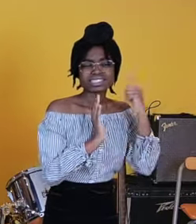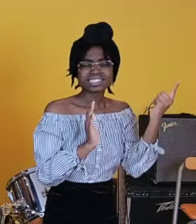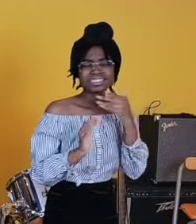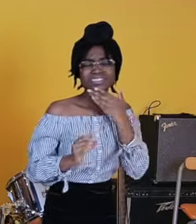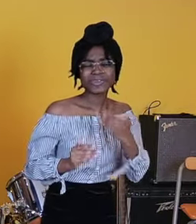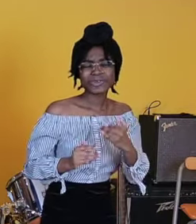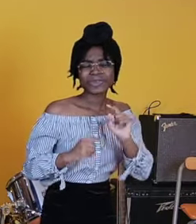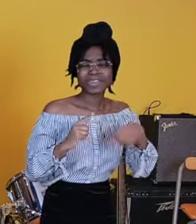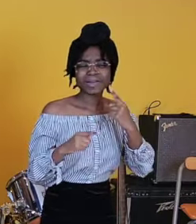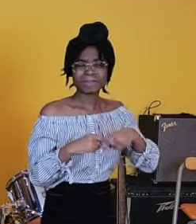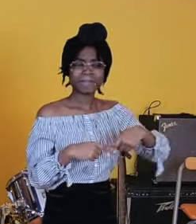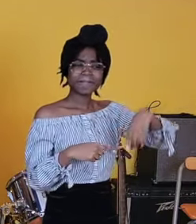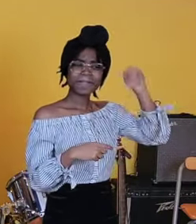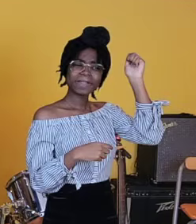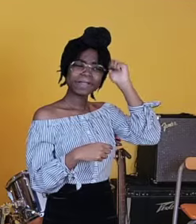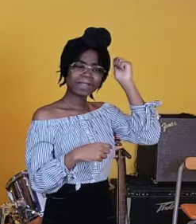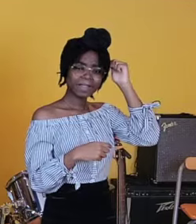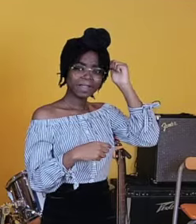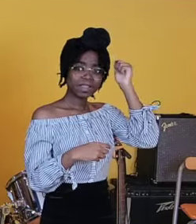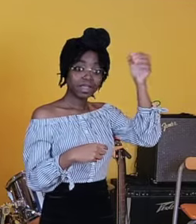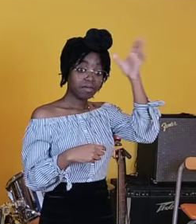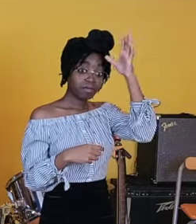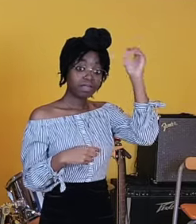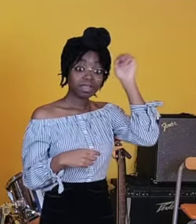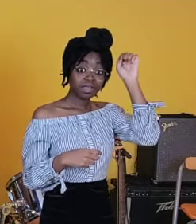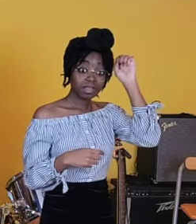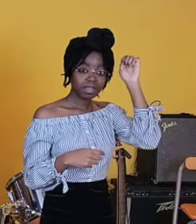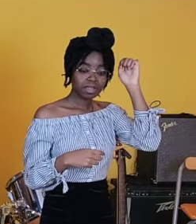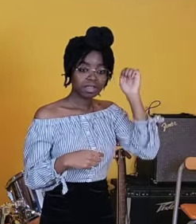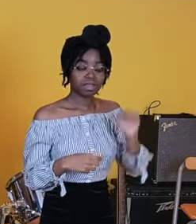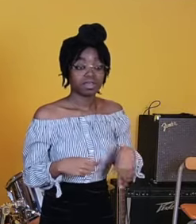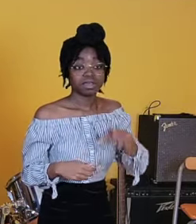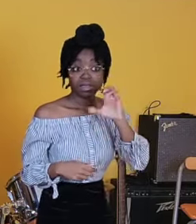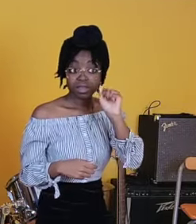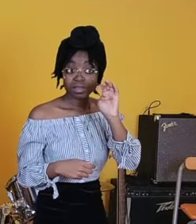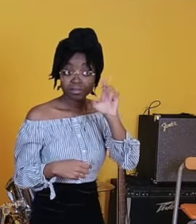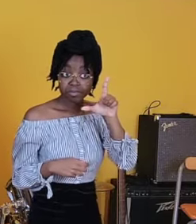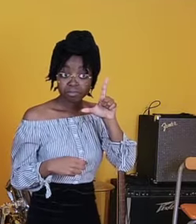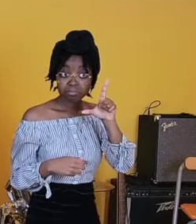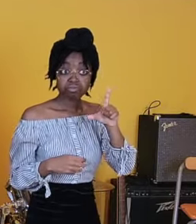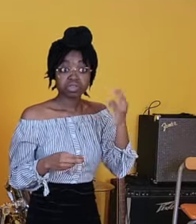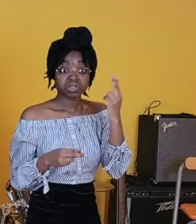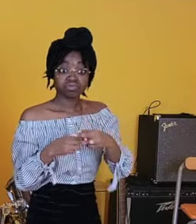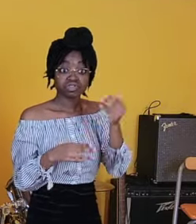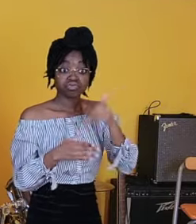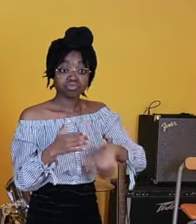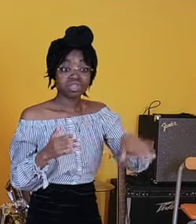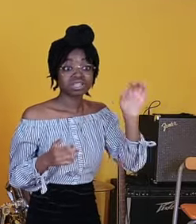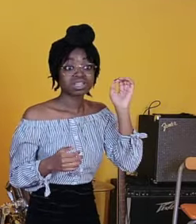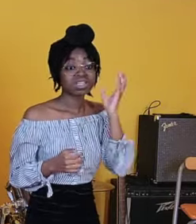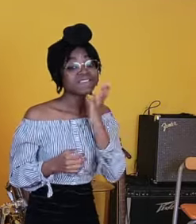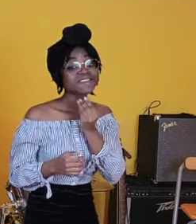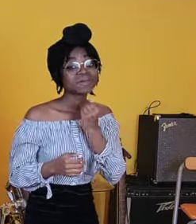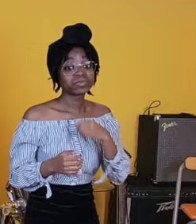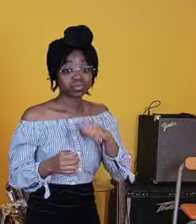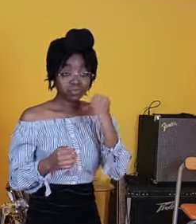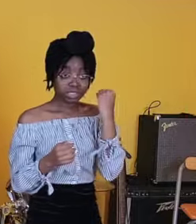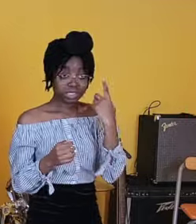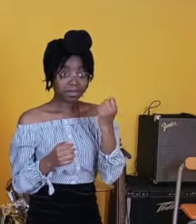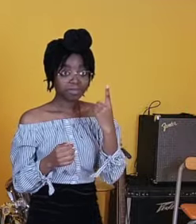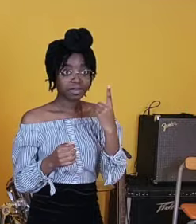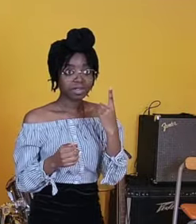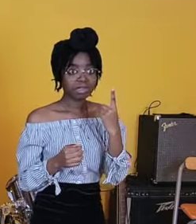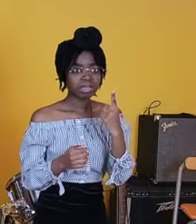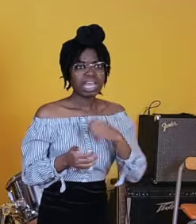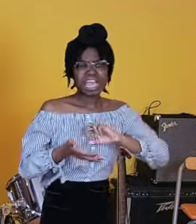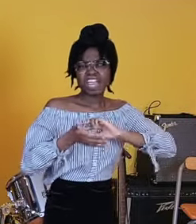is mentioned in Hebrews 11 tells you something about Adam's fatherhood. That he